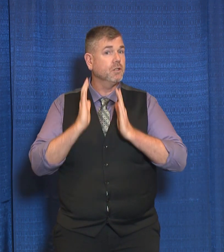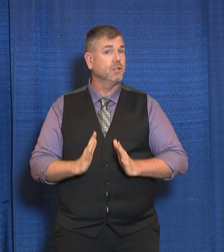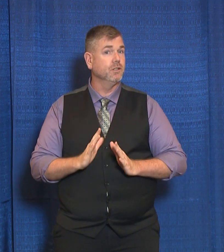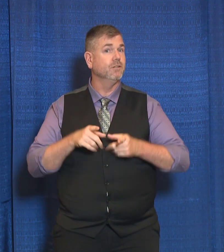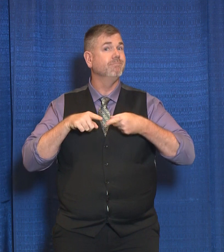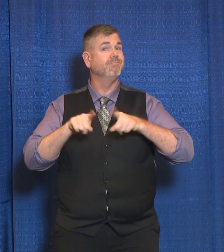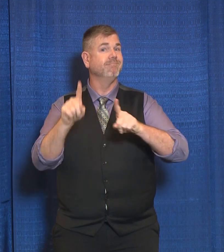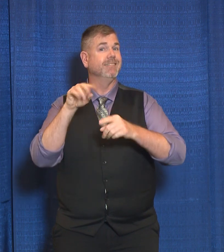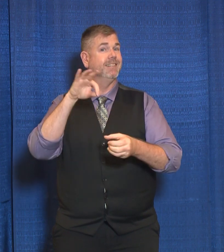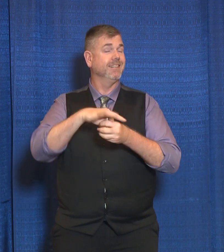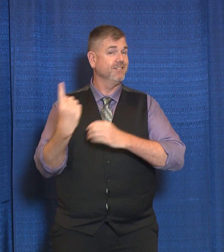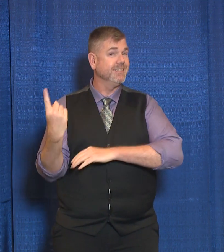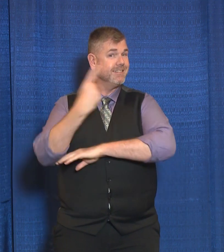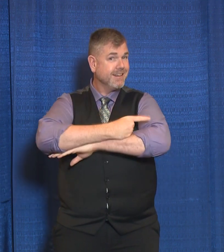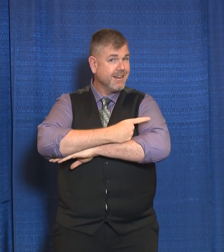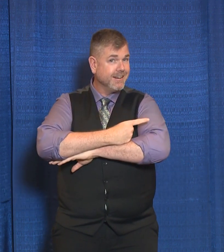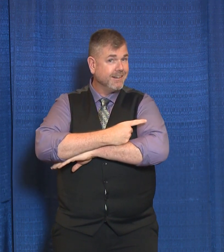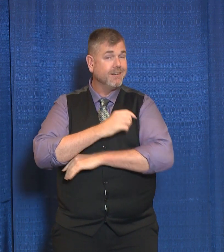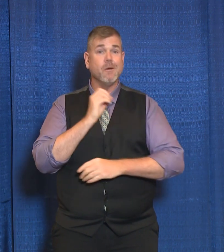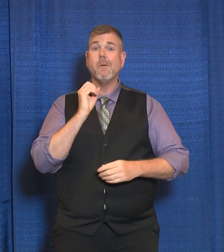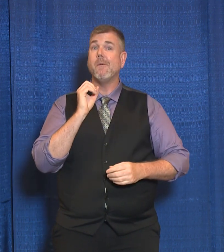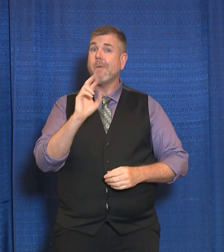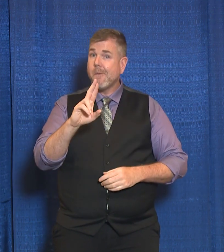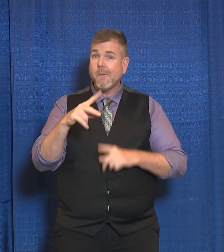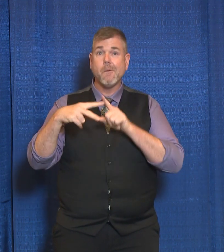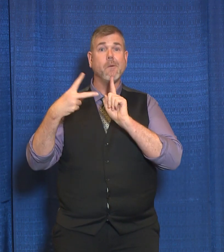an Election Day polling place.